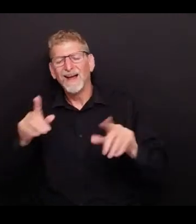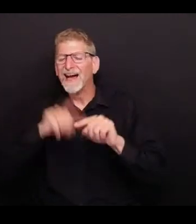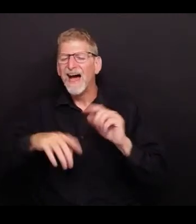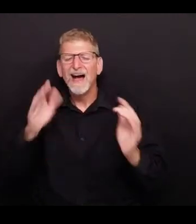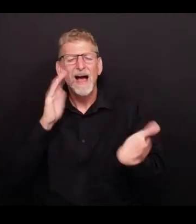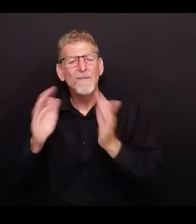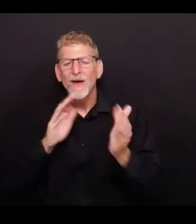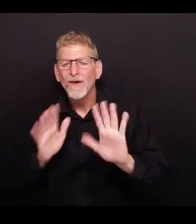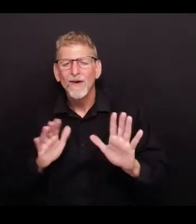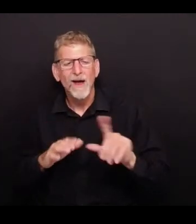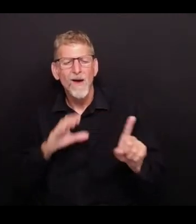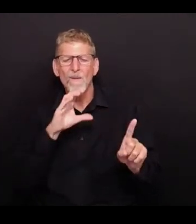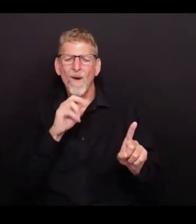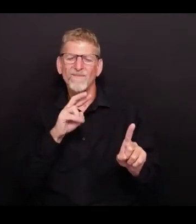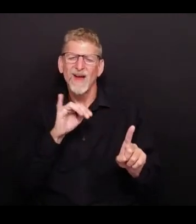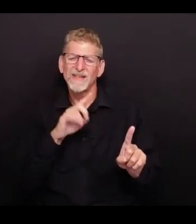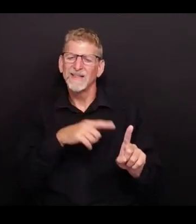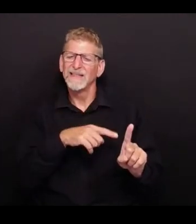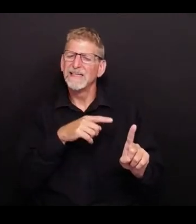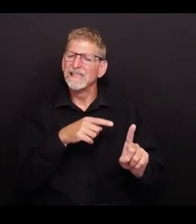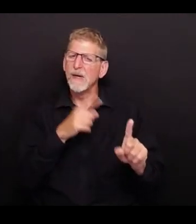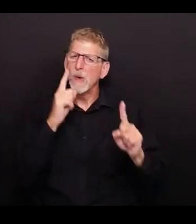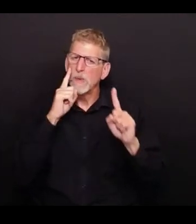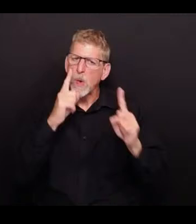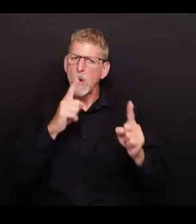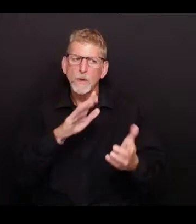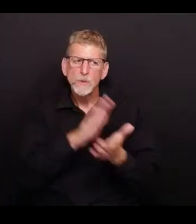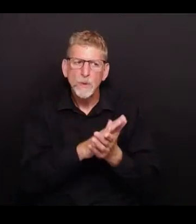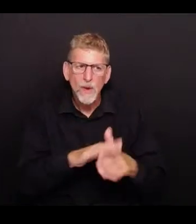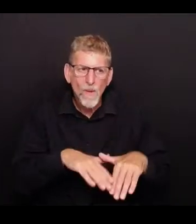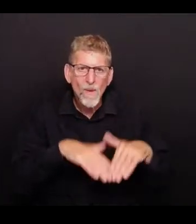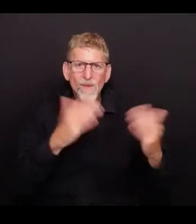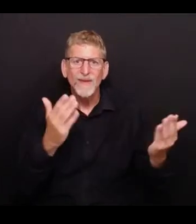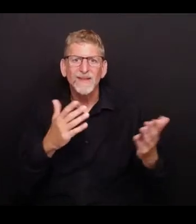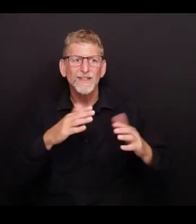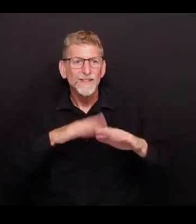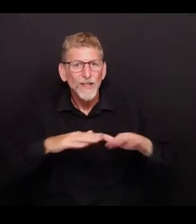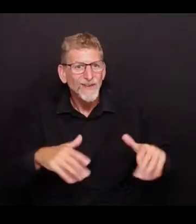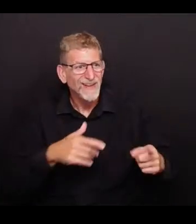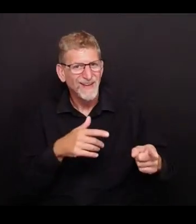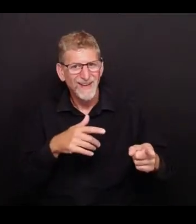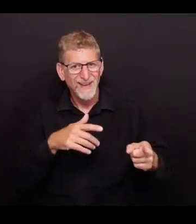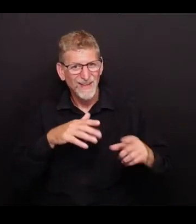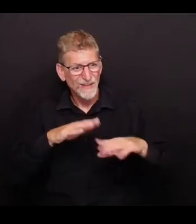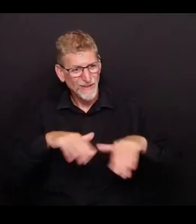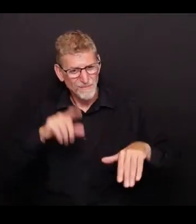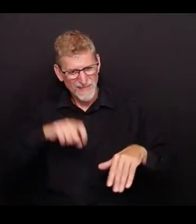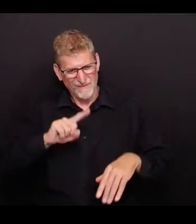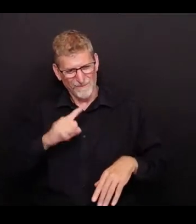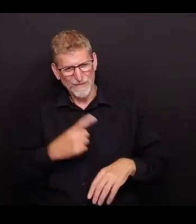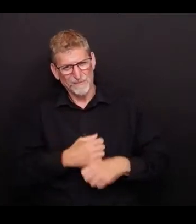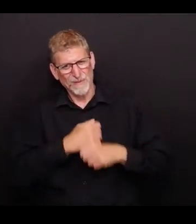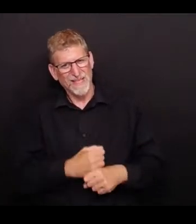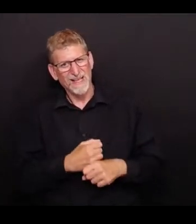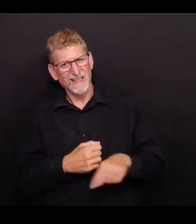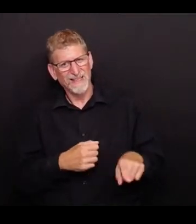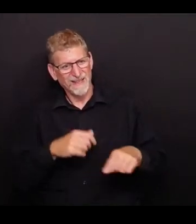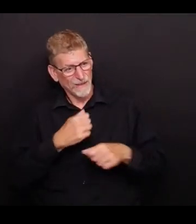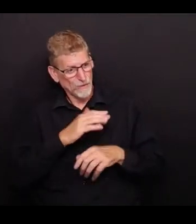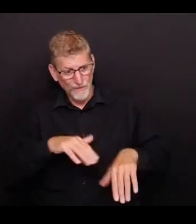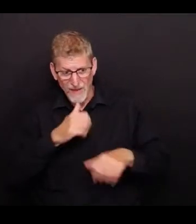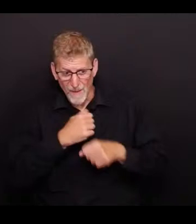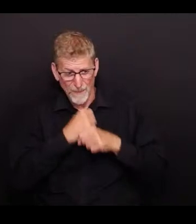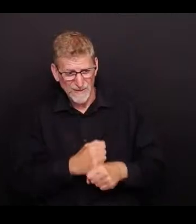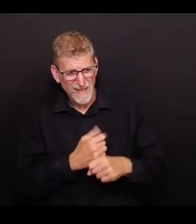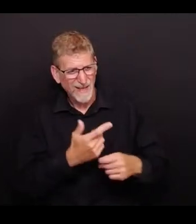so as we're looking to open things up, our children still aren't protected, and we want to be able to offer them that